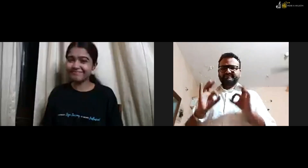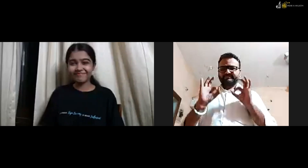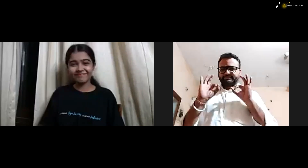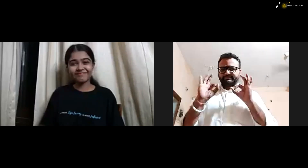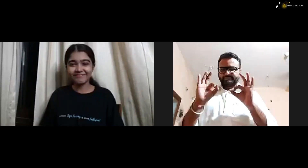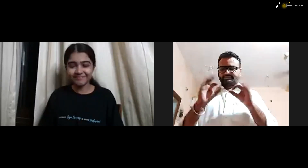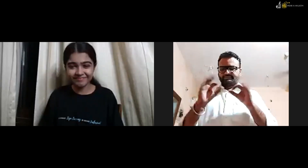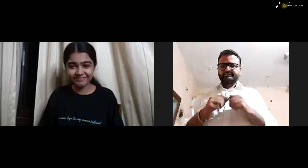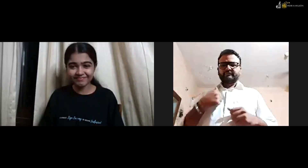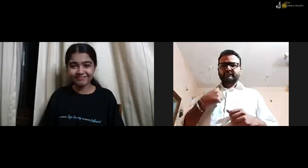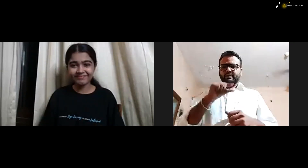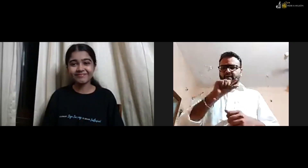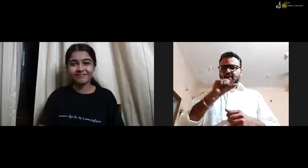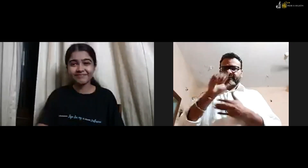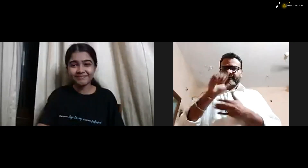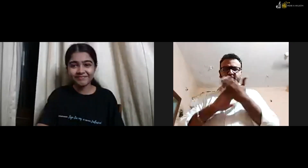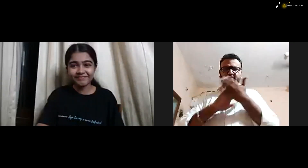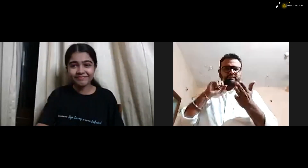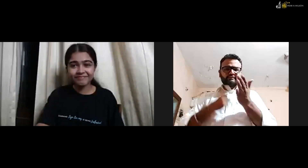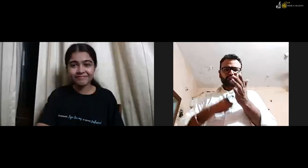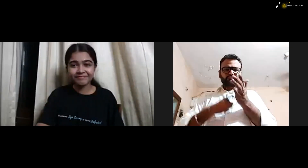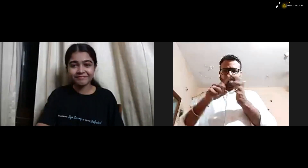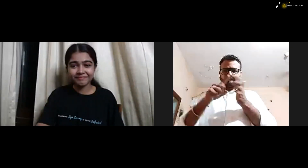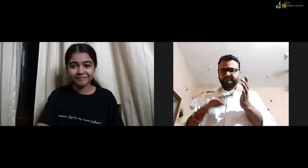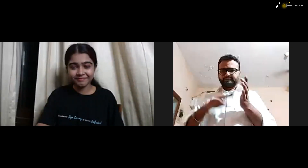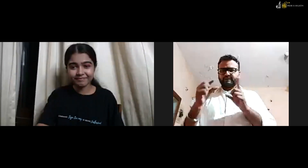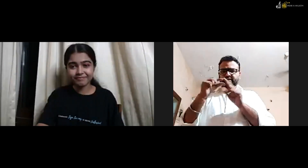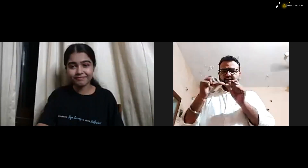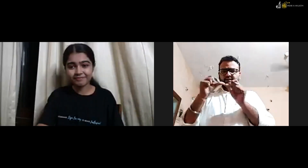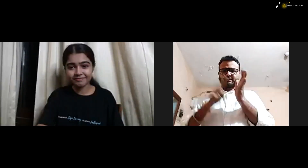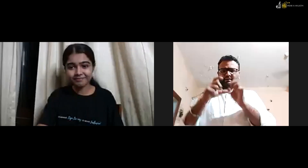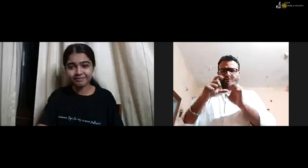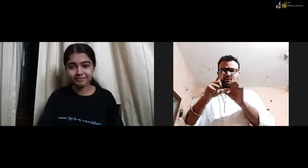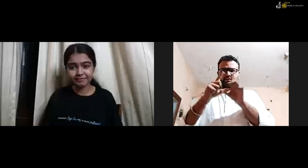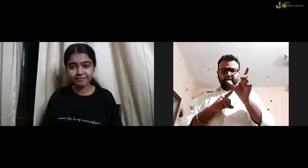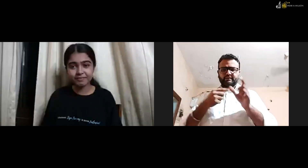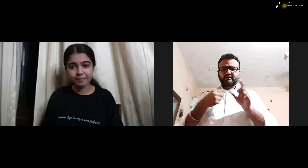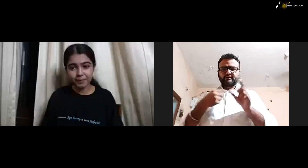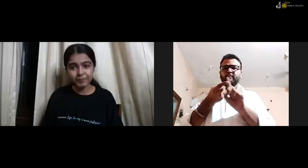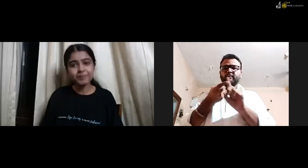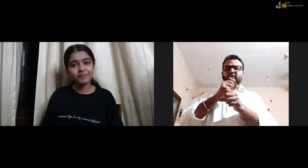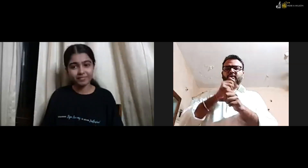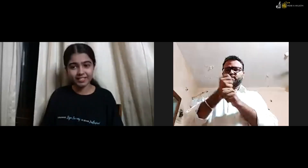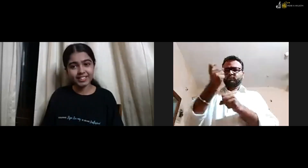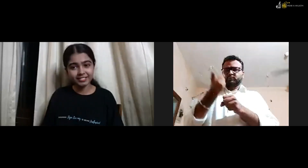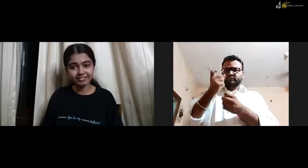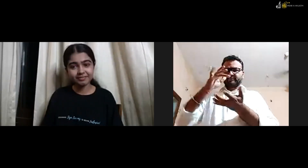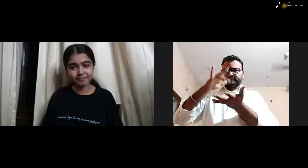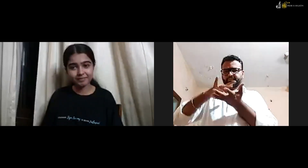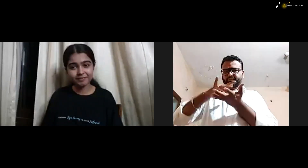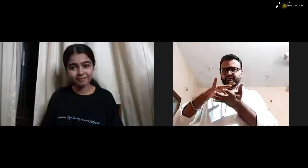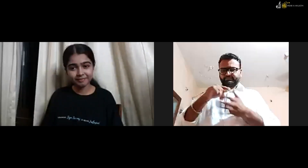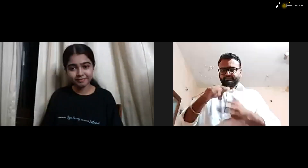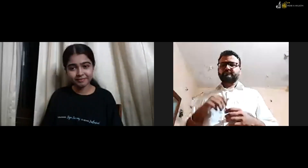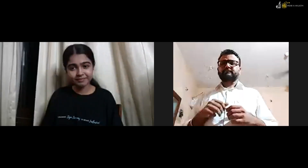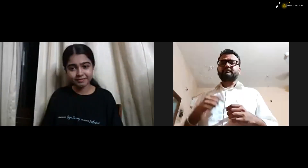Yes, so please share your experience related to the hashtag inclusion with ISL campaign. So my name is Hiren Pandya.